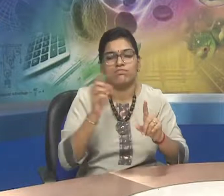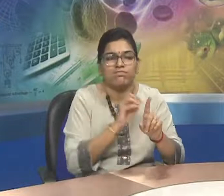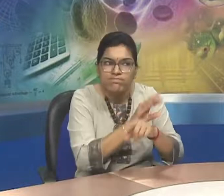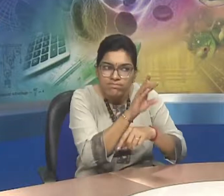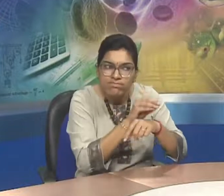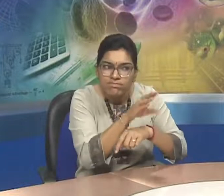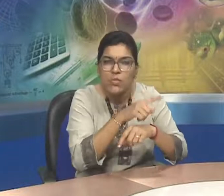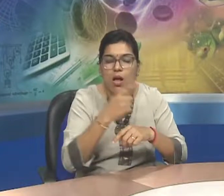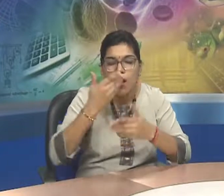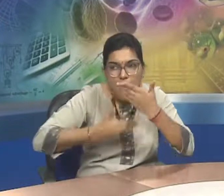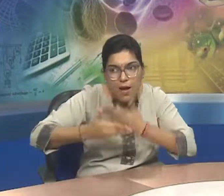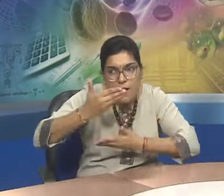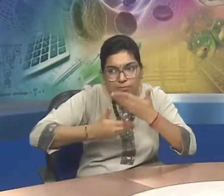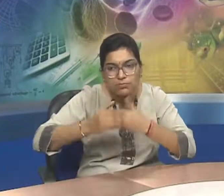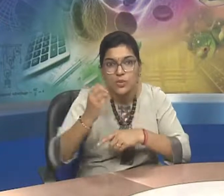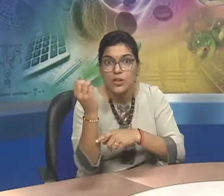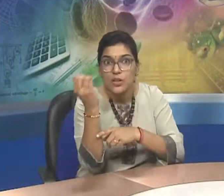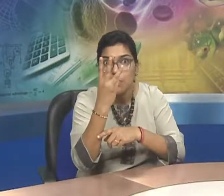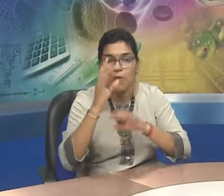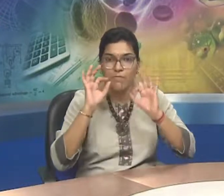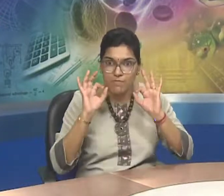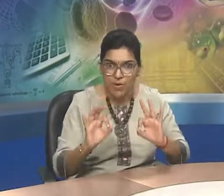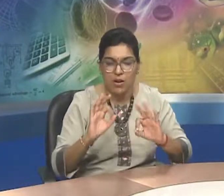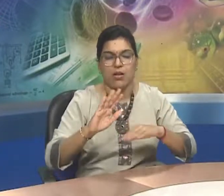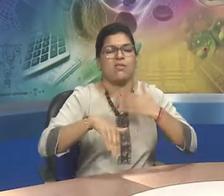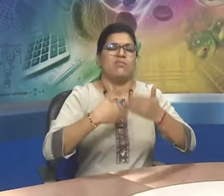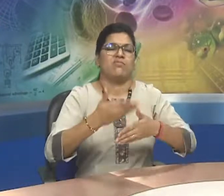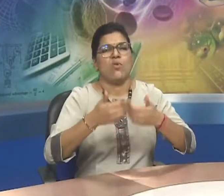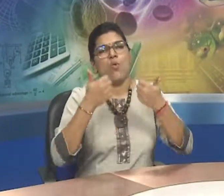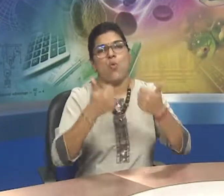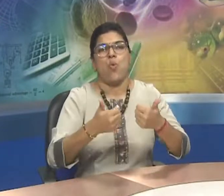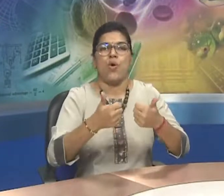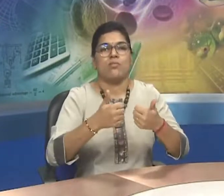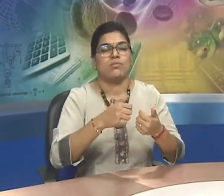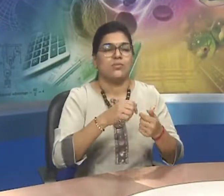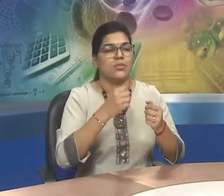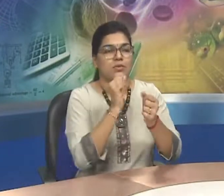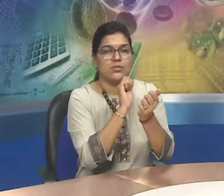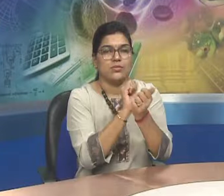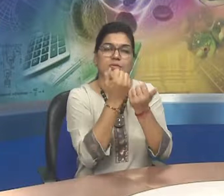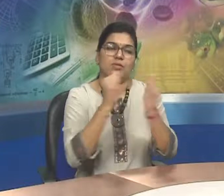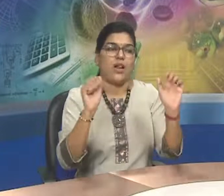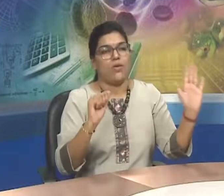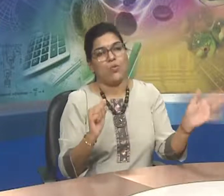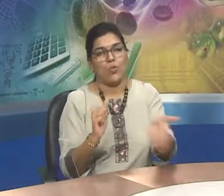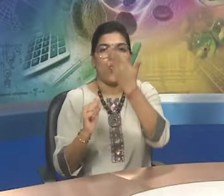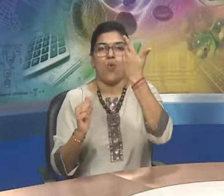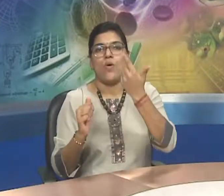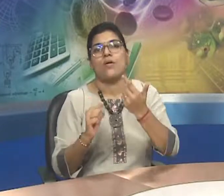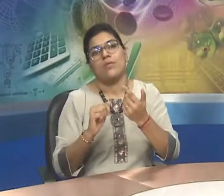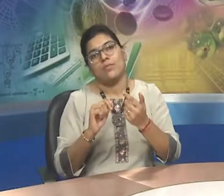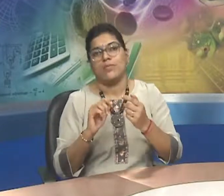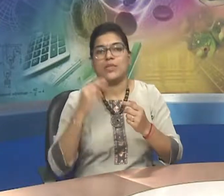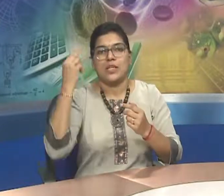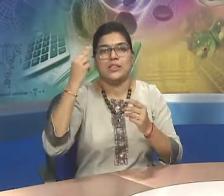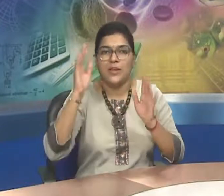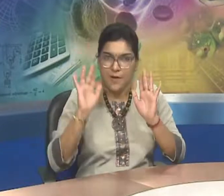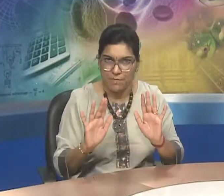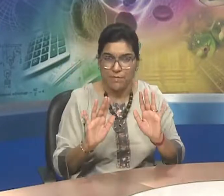He will be kept in jail without trial, so that corrective measures can be taken and the person can